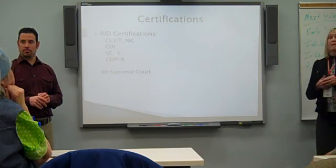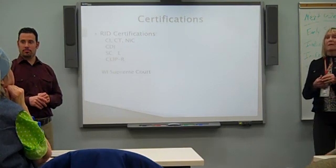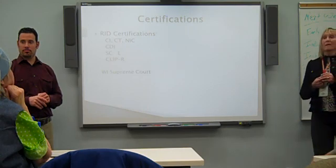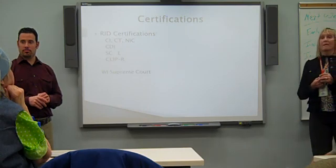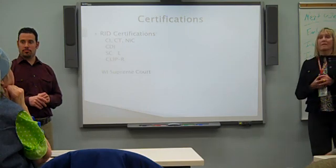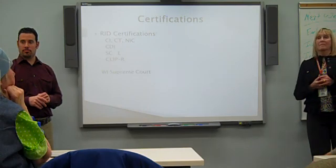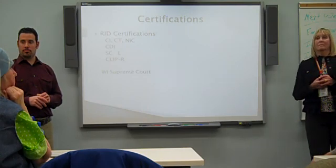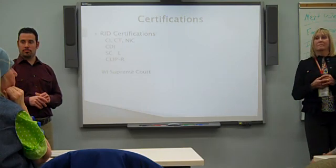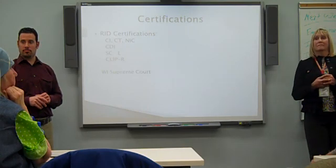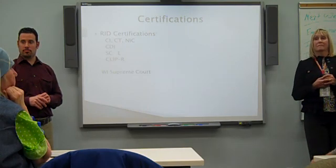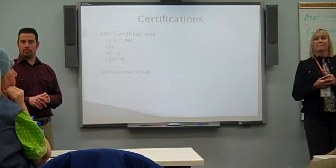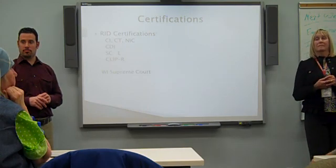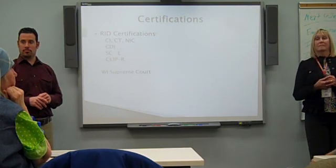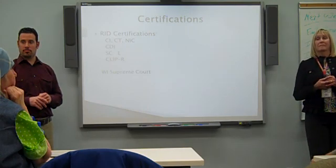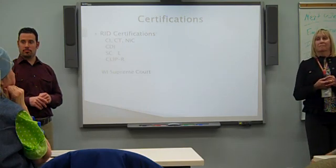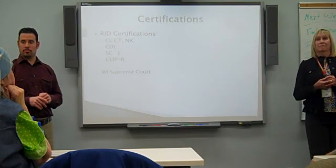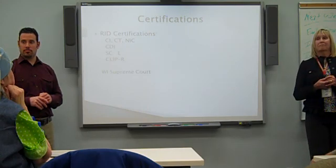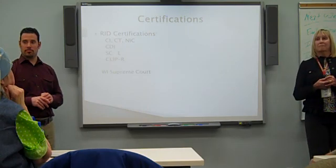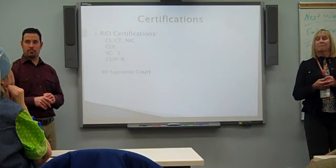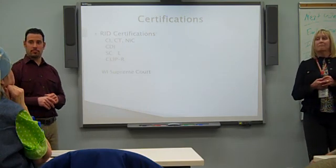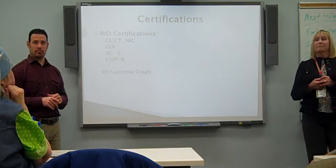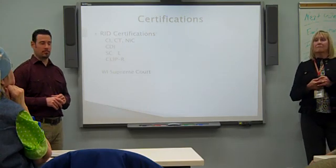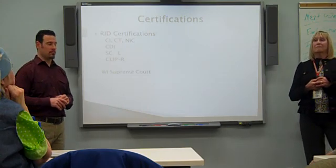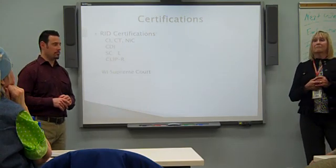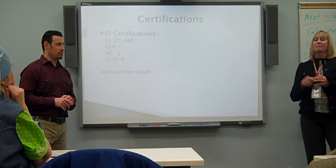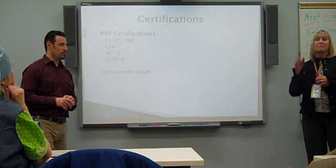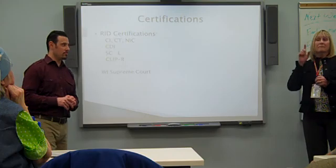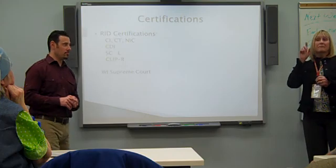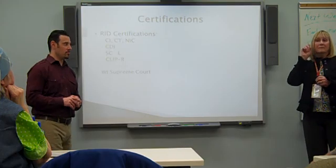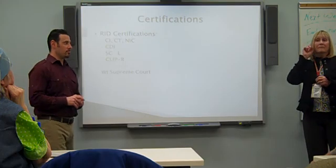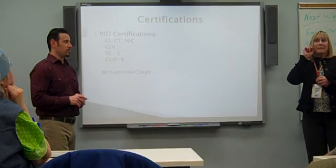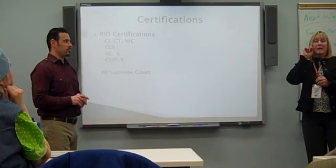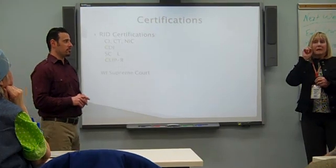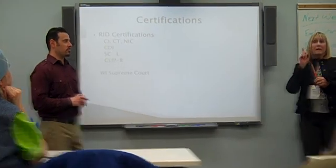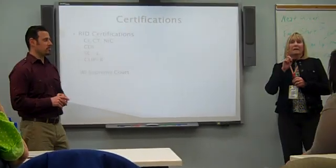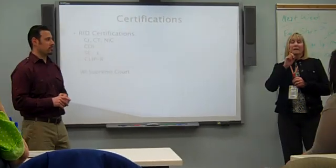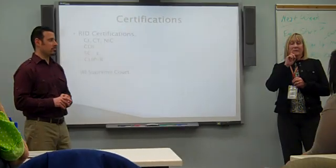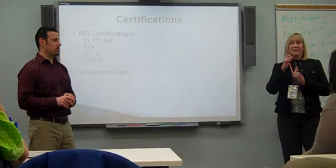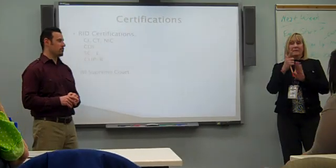that you have to go and interpret for that kind of situation?